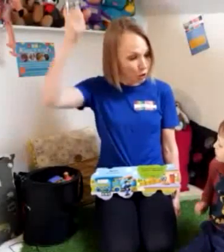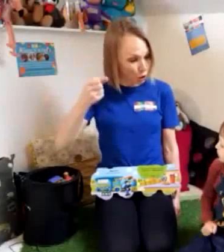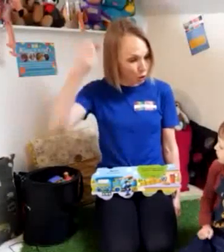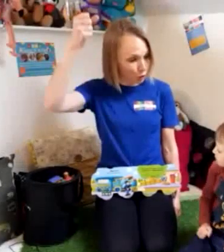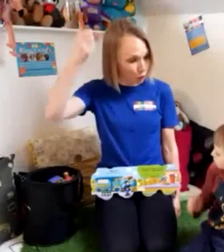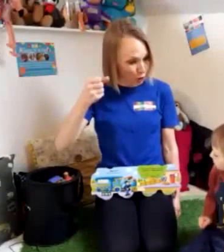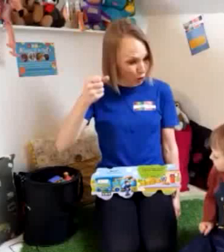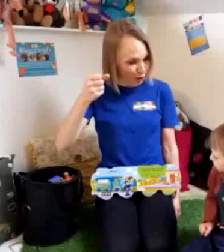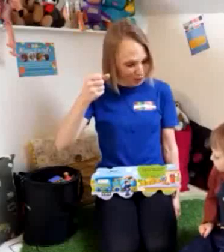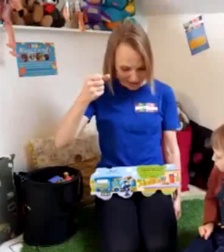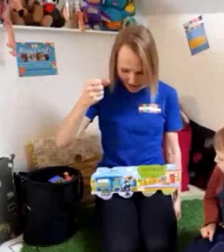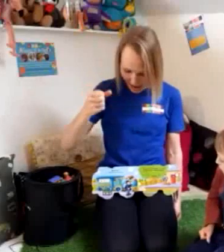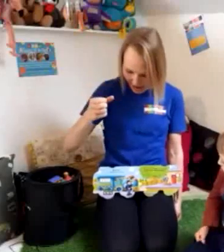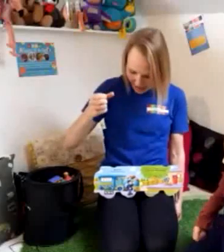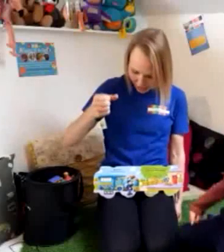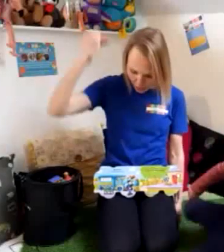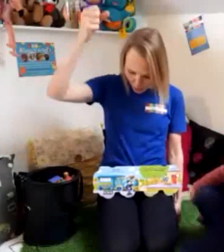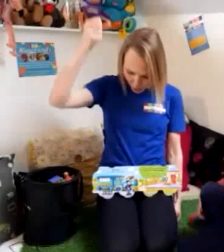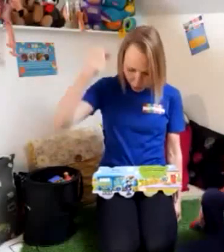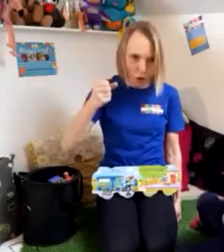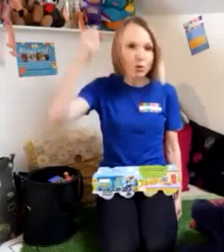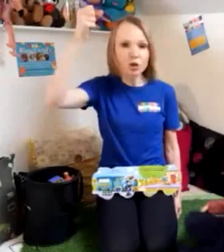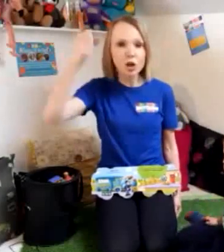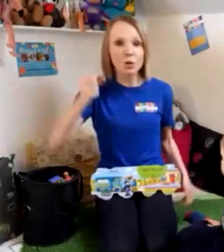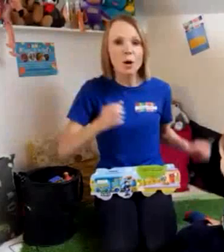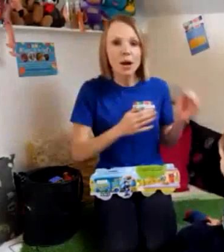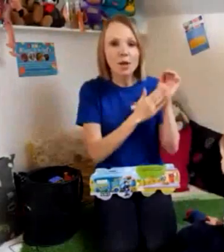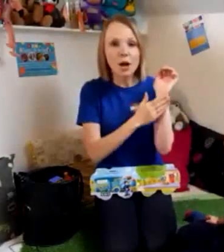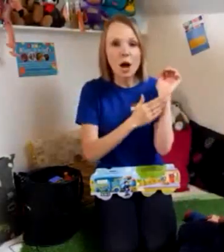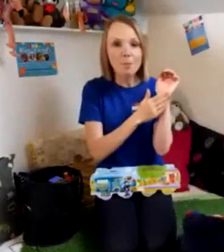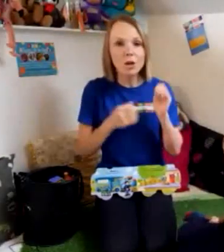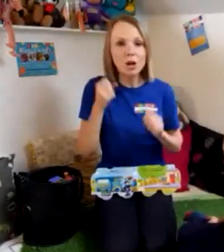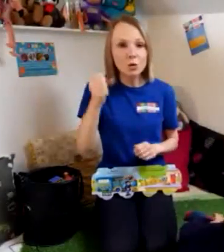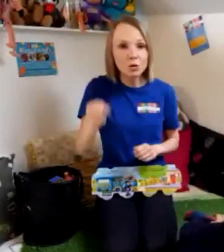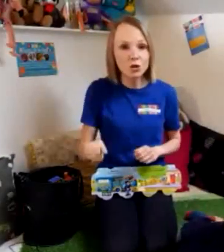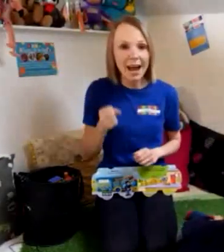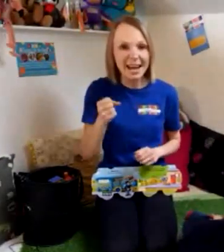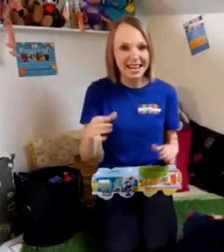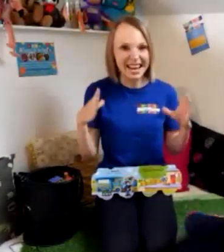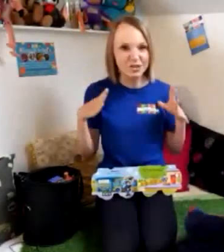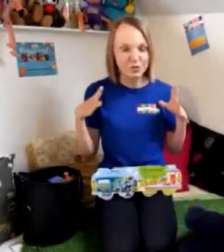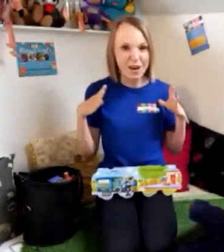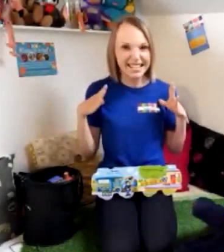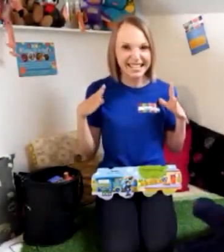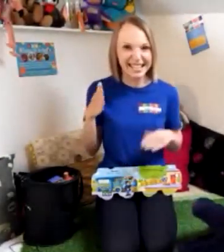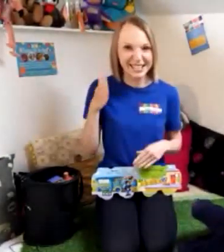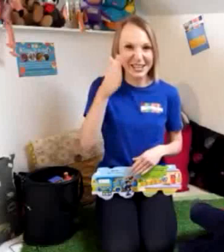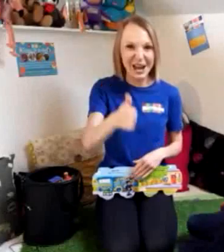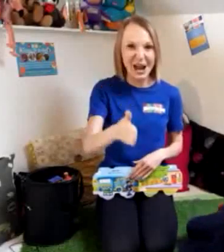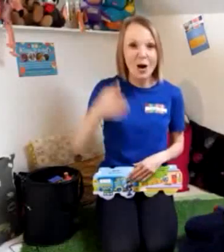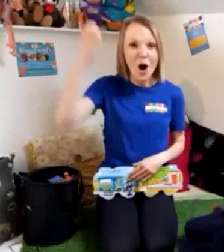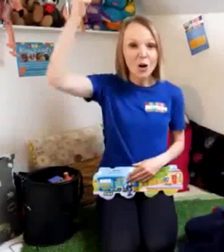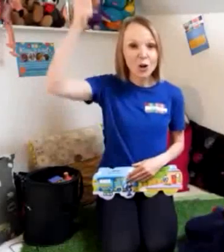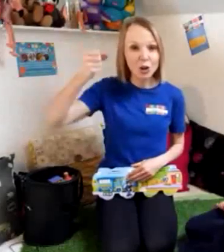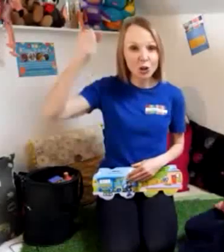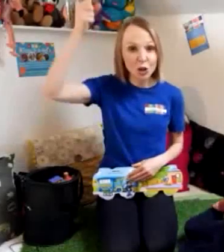choo-choo. Yeah. So choo-choo. The blue train is ready to go. Good